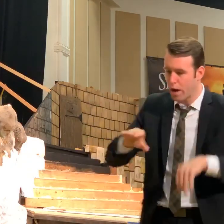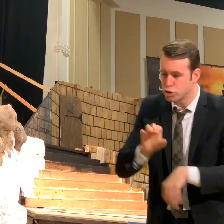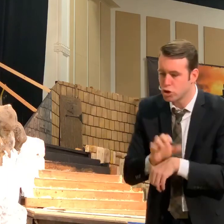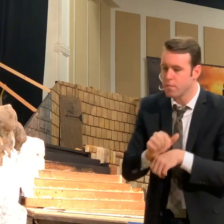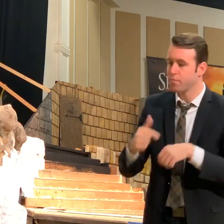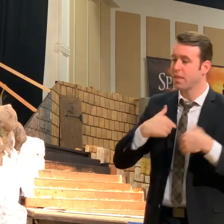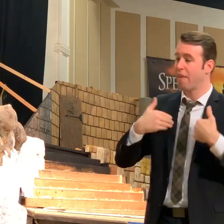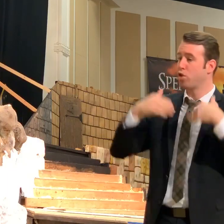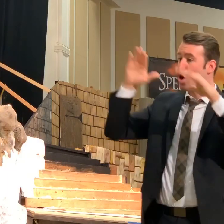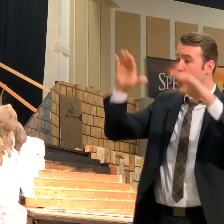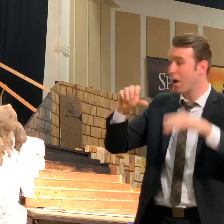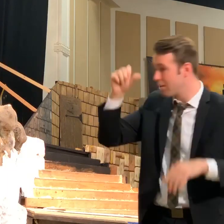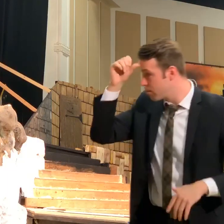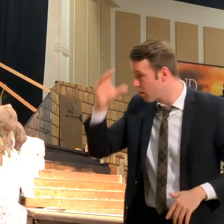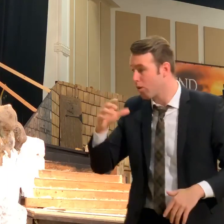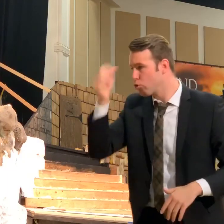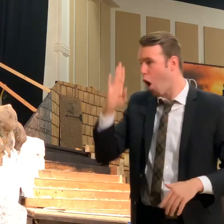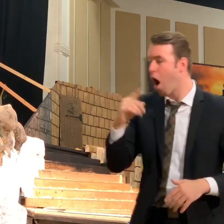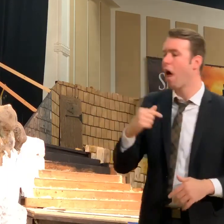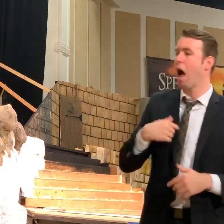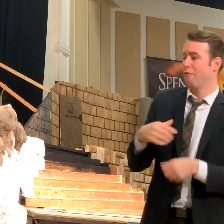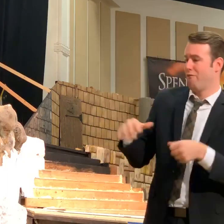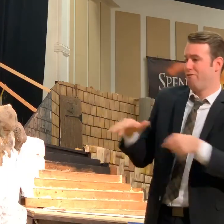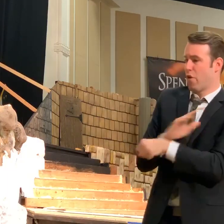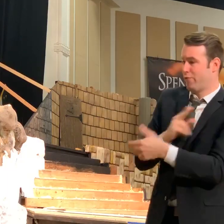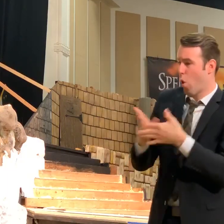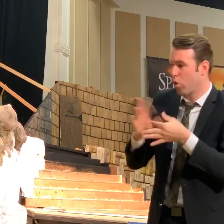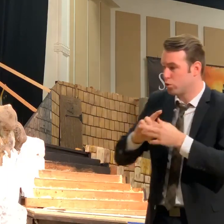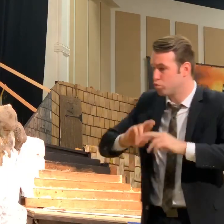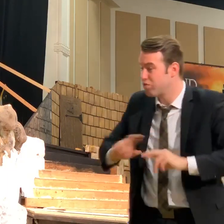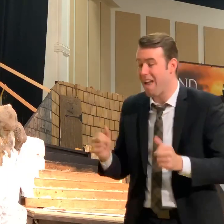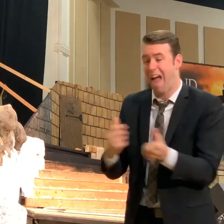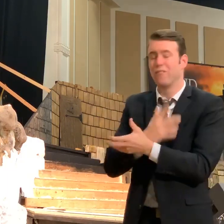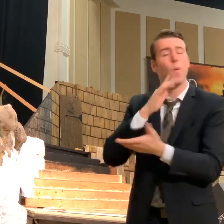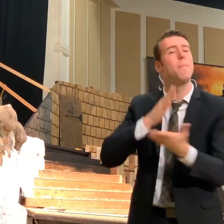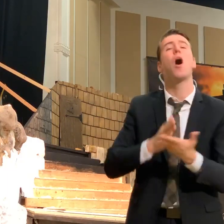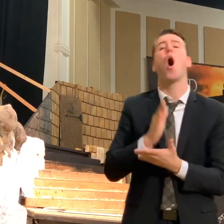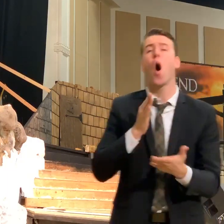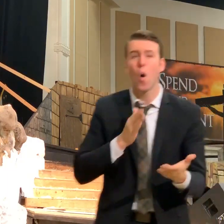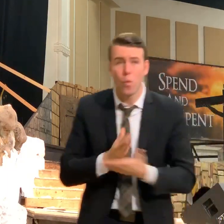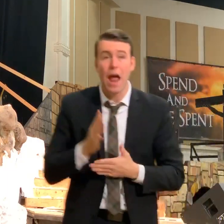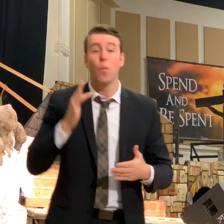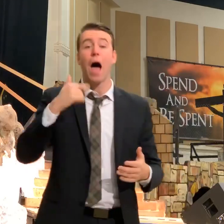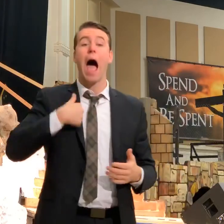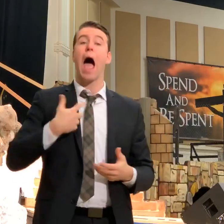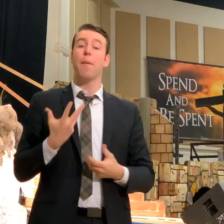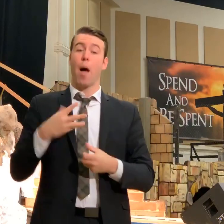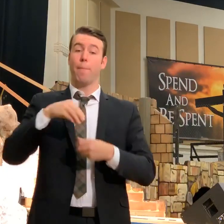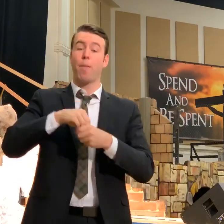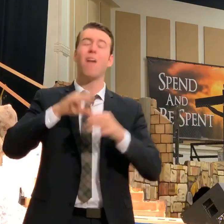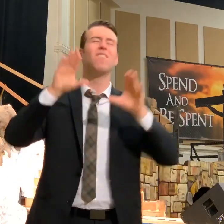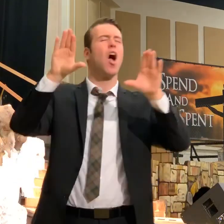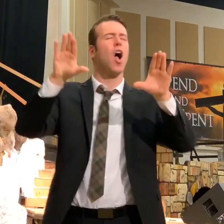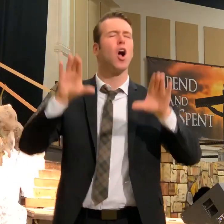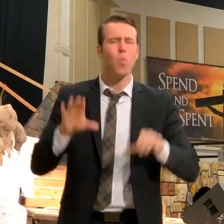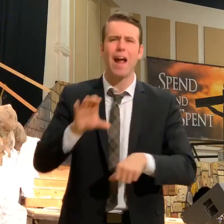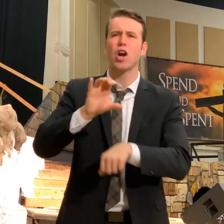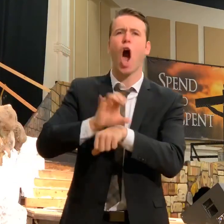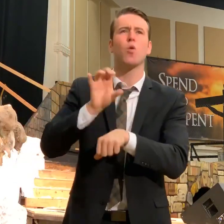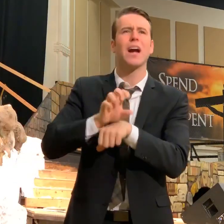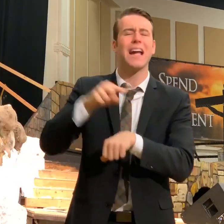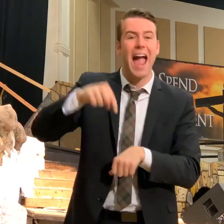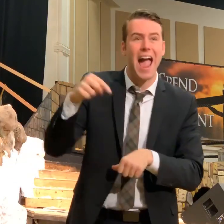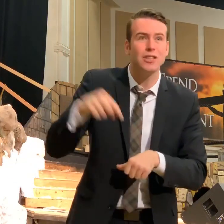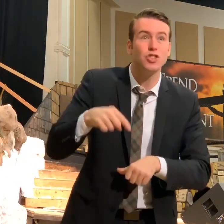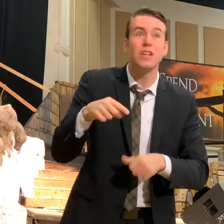a great God. I'm full of the Holy Ghost. Everything's going to be all right because I'm a part of a great congregation.